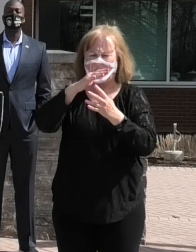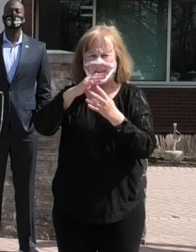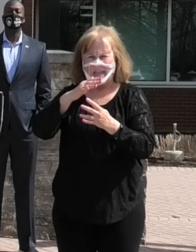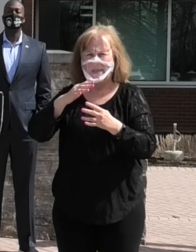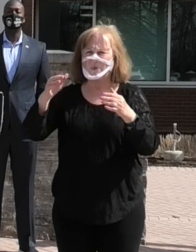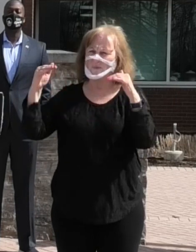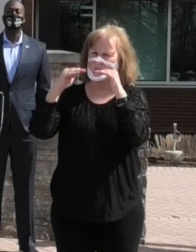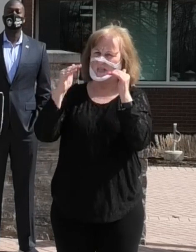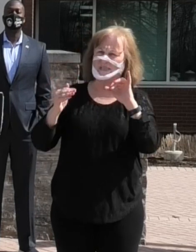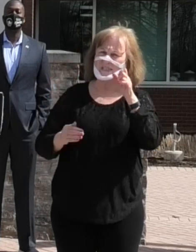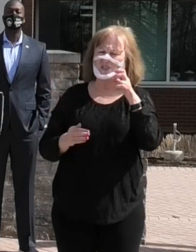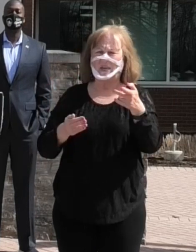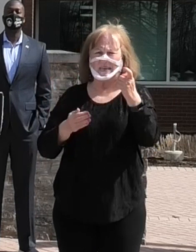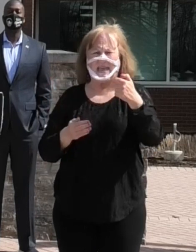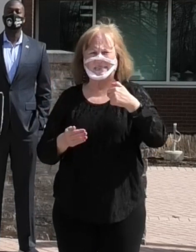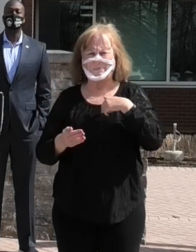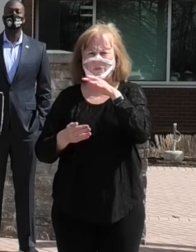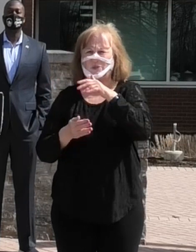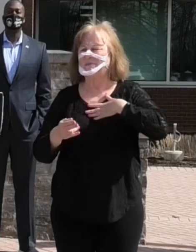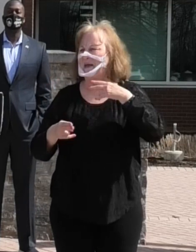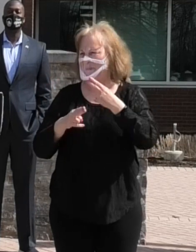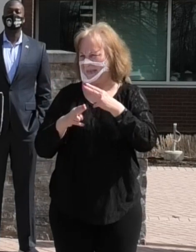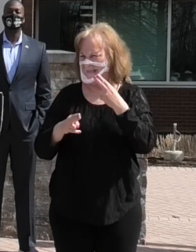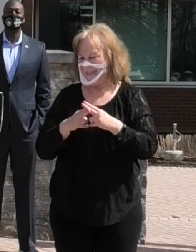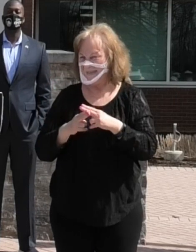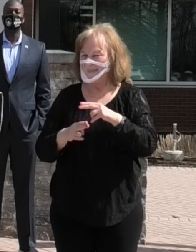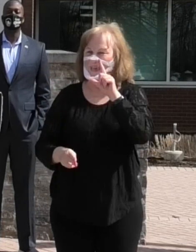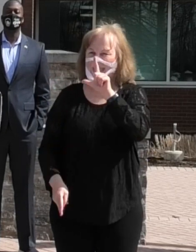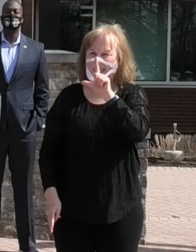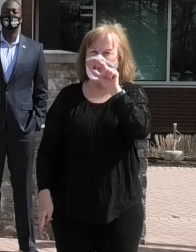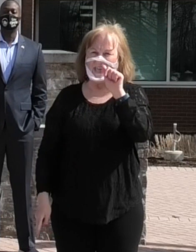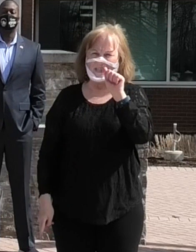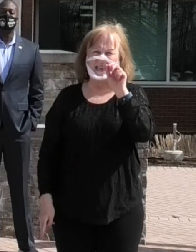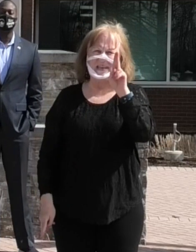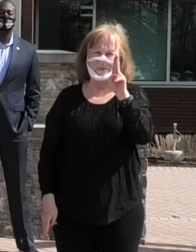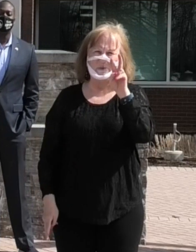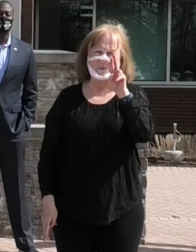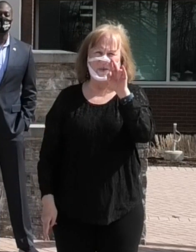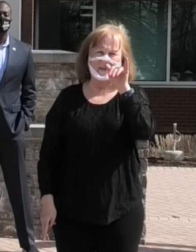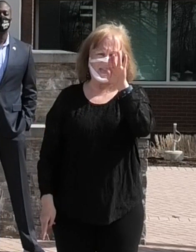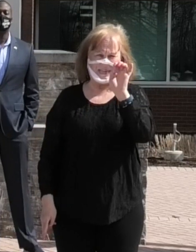Justice. Jen has asked me to spell my name. It's